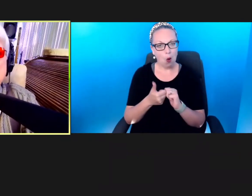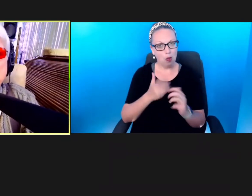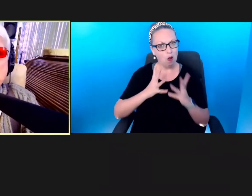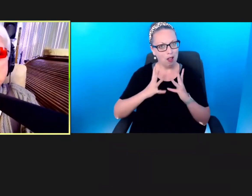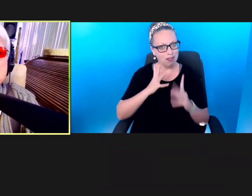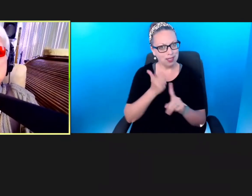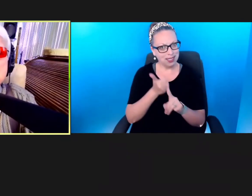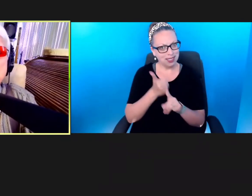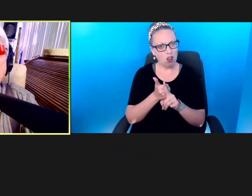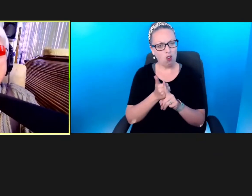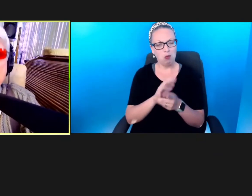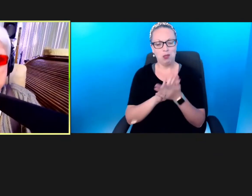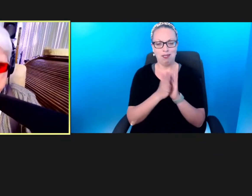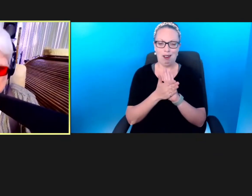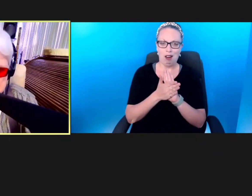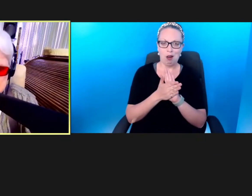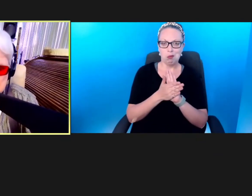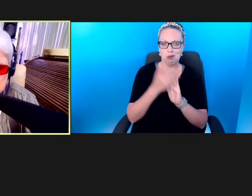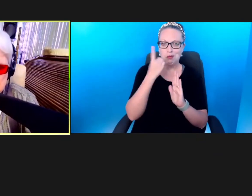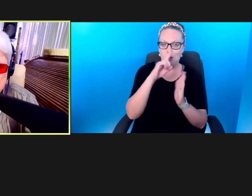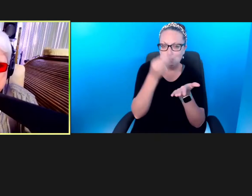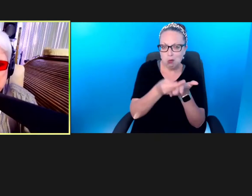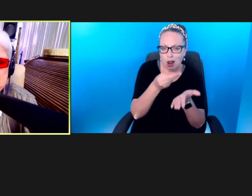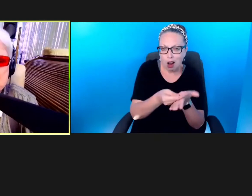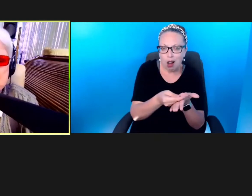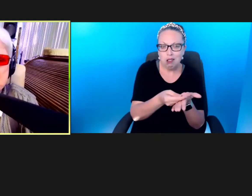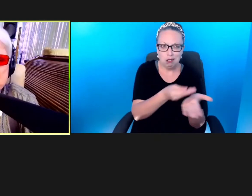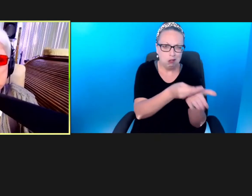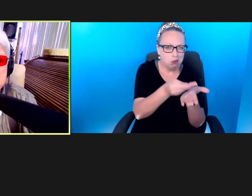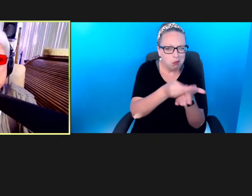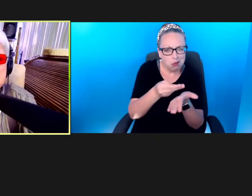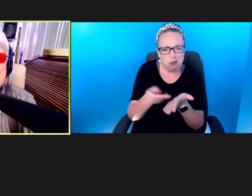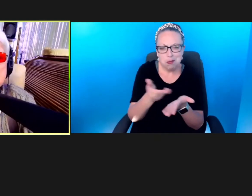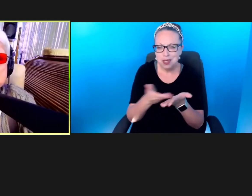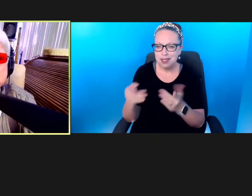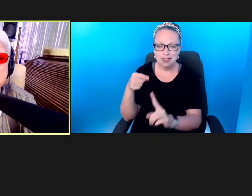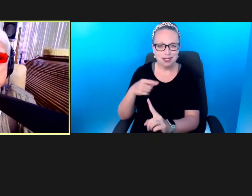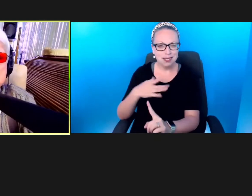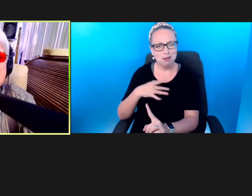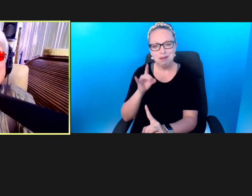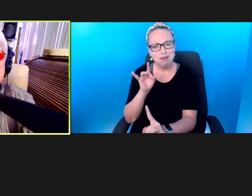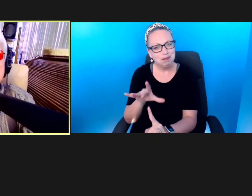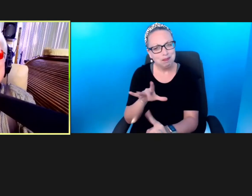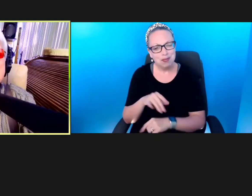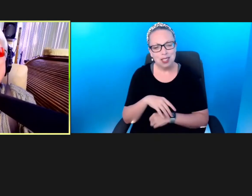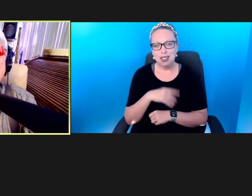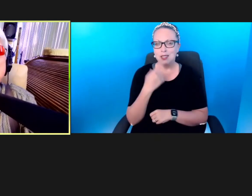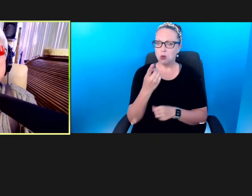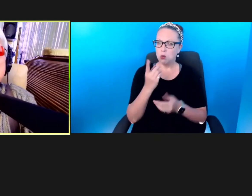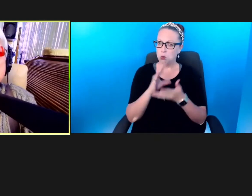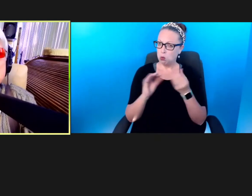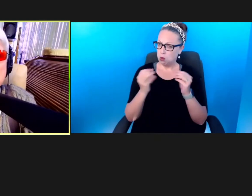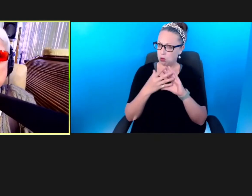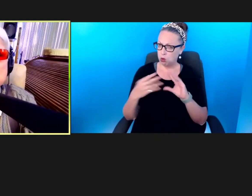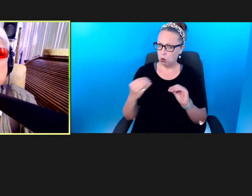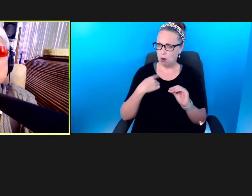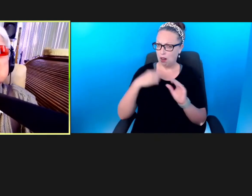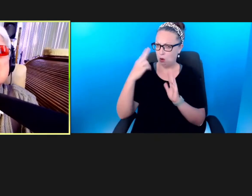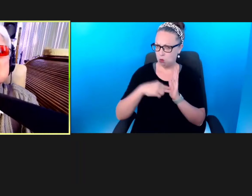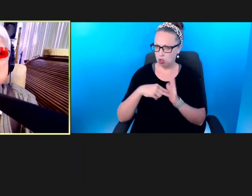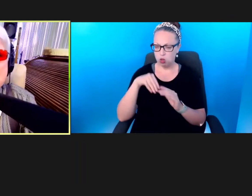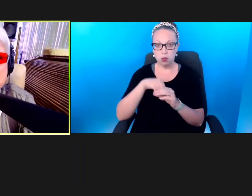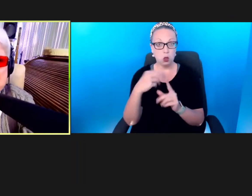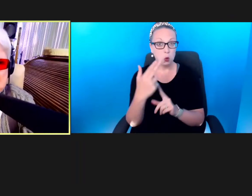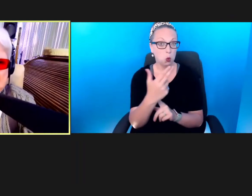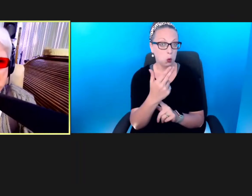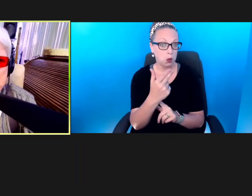been commercialized. And there was one story I read about. She was in a hotel dining room and saw a Mother's